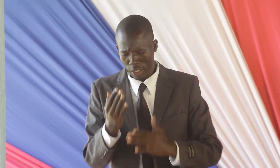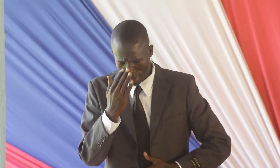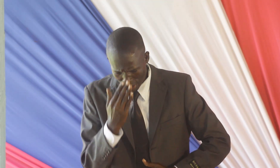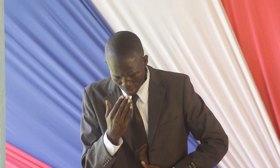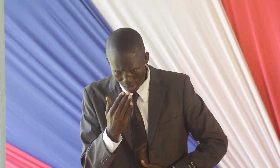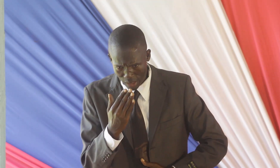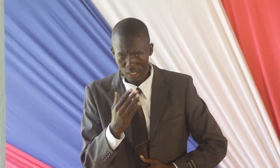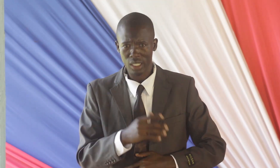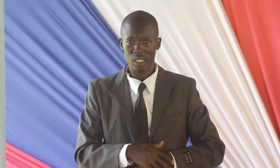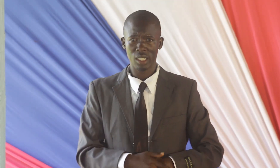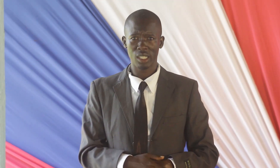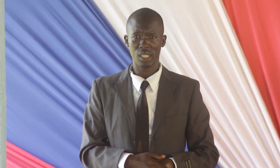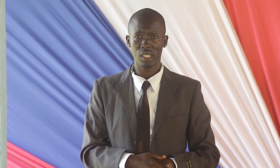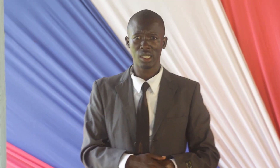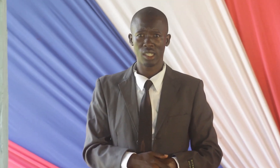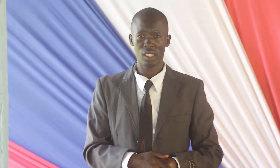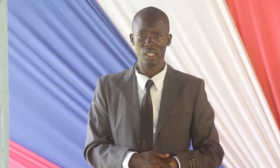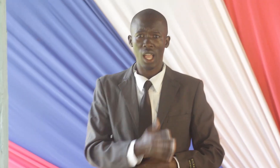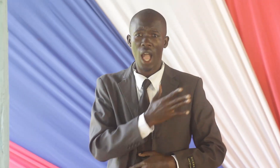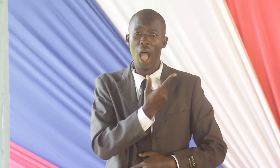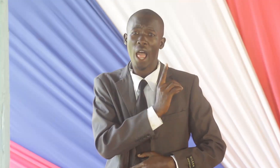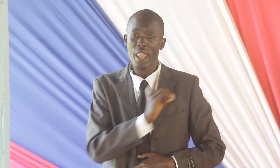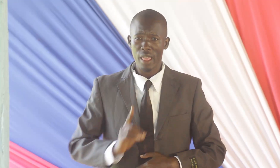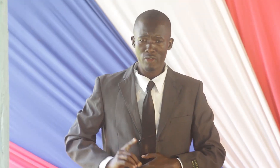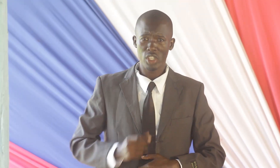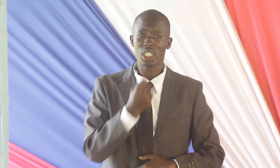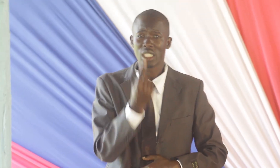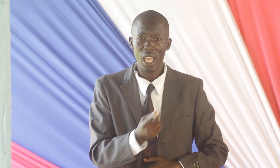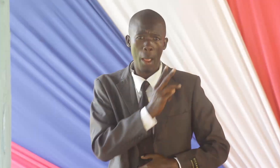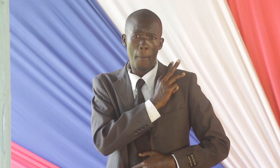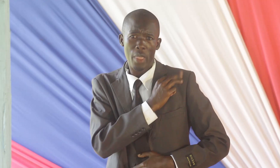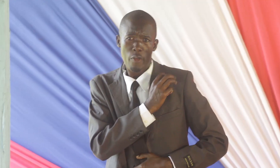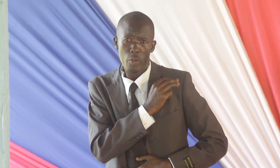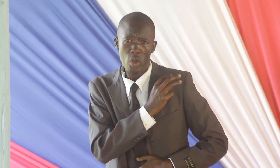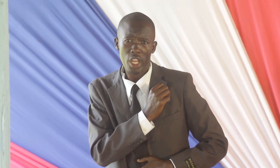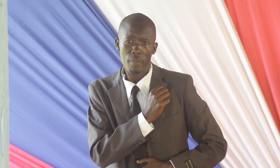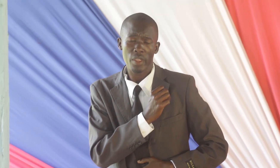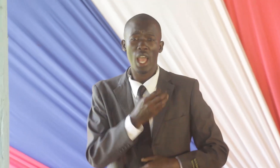reverence. And David said, Mephibosheth,